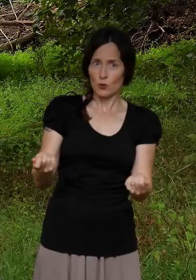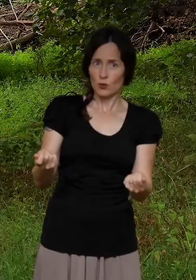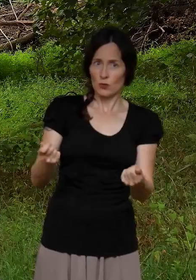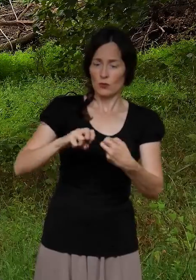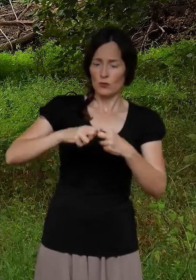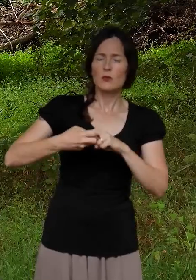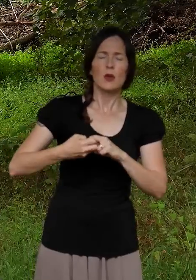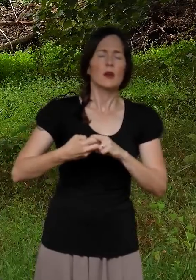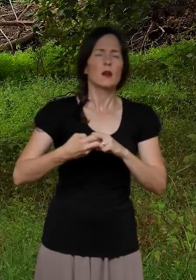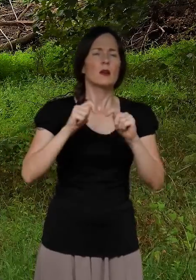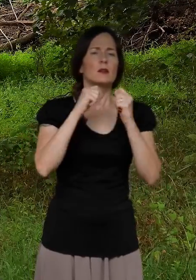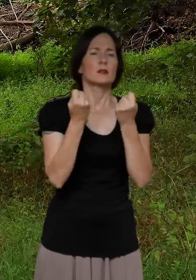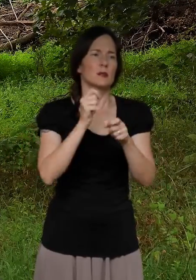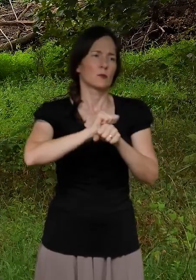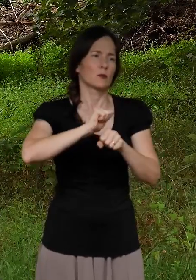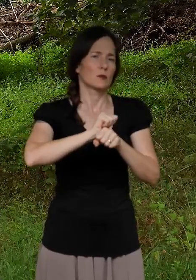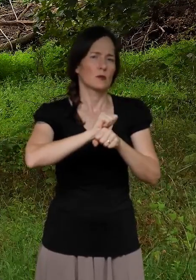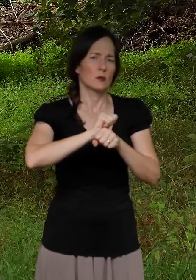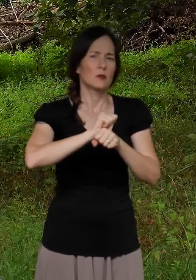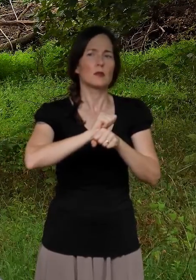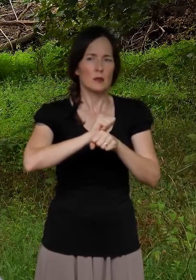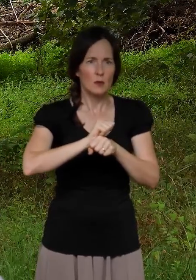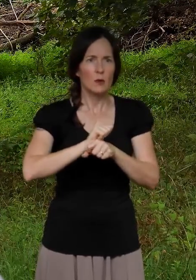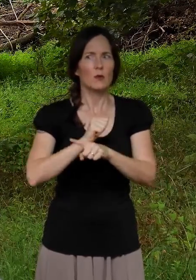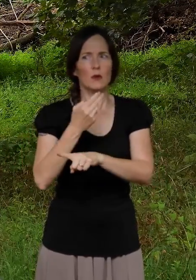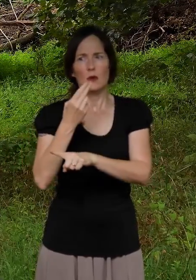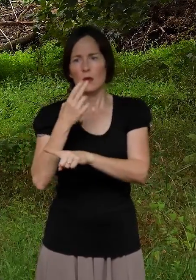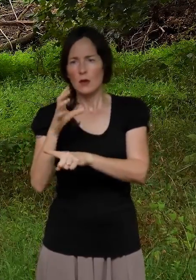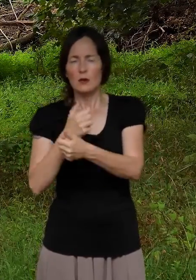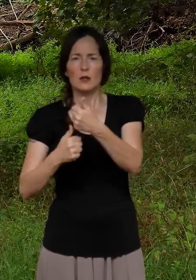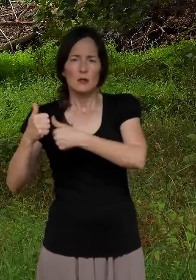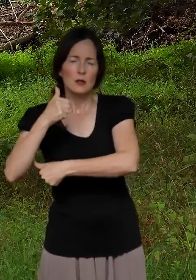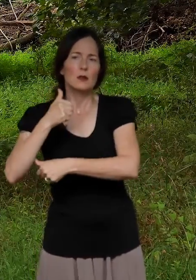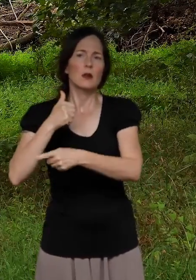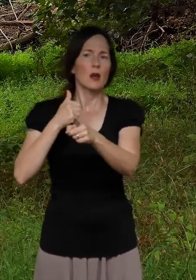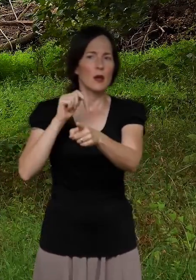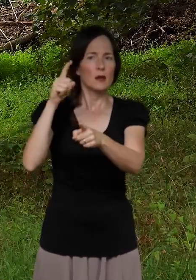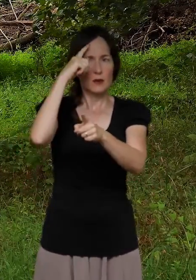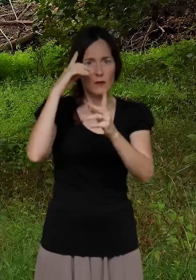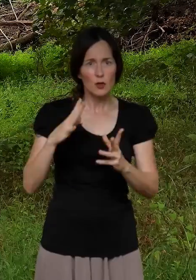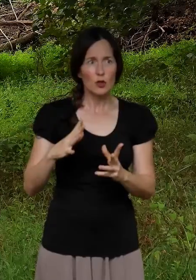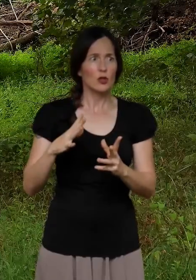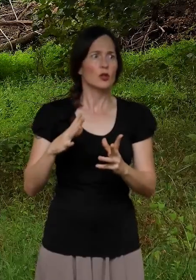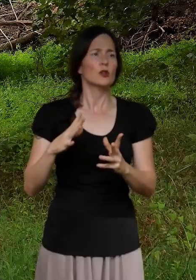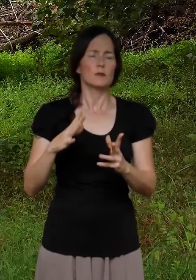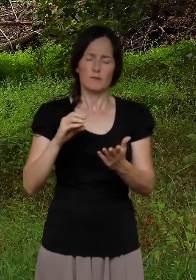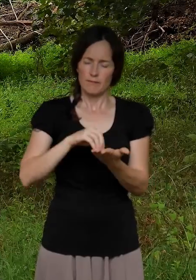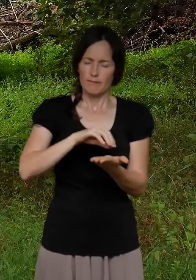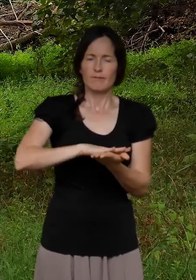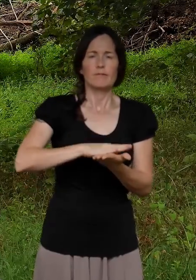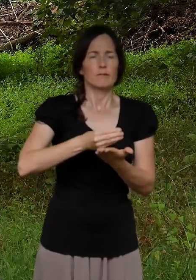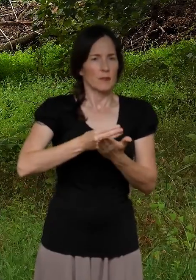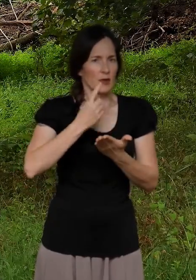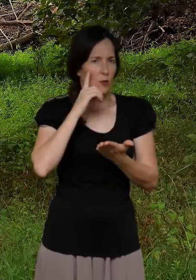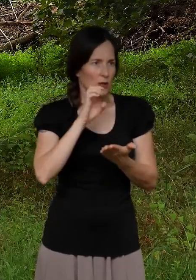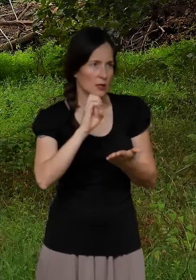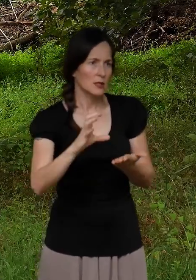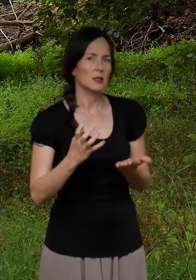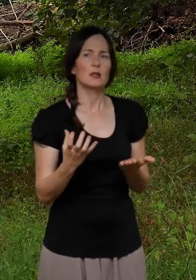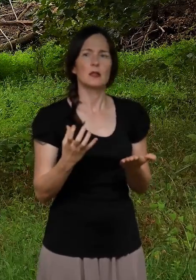our towns. So while we have a problem, we are not only solving our problem, but we're helping other jurisdictions solve theirs in future